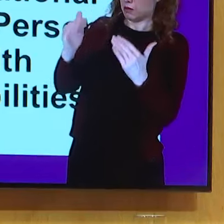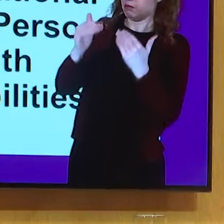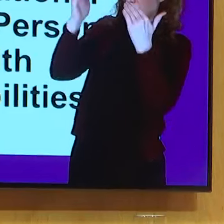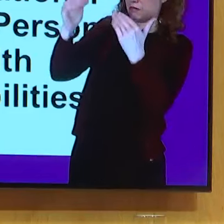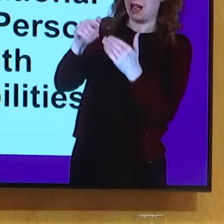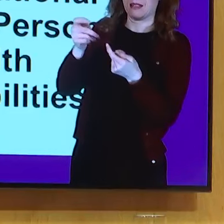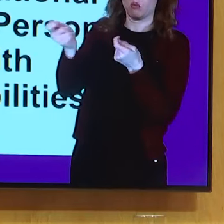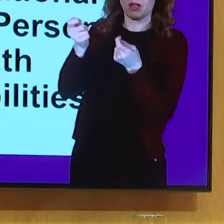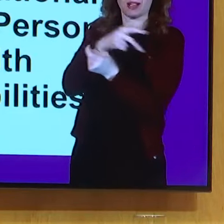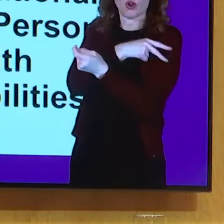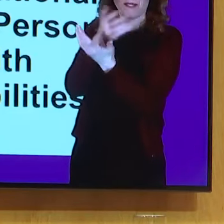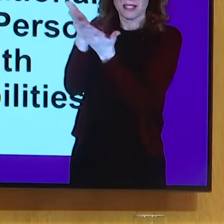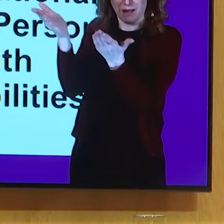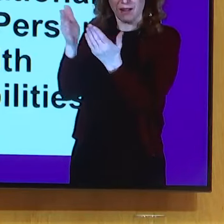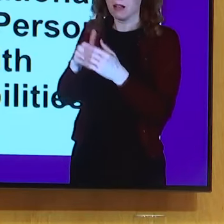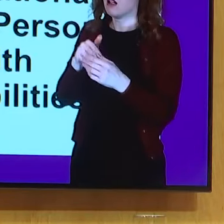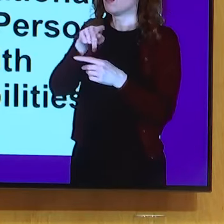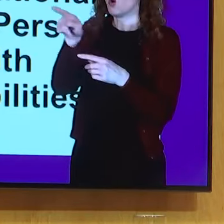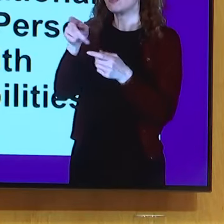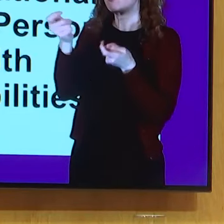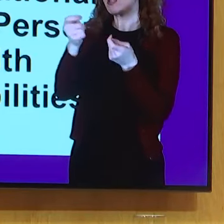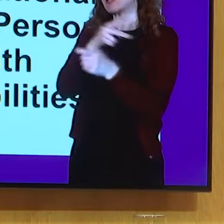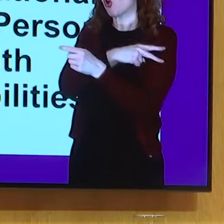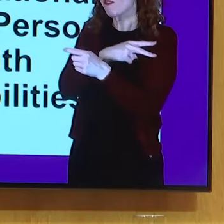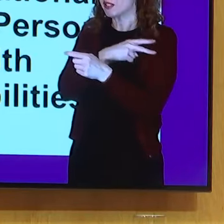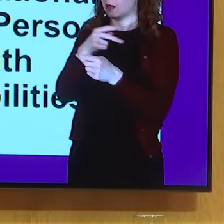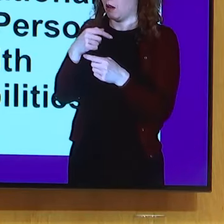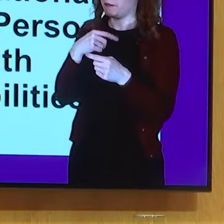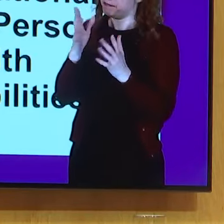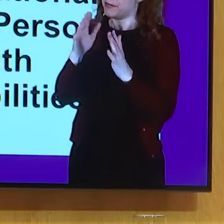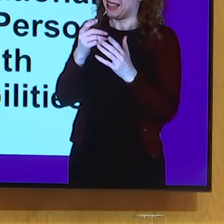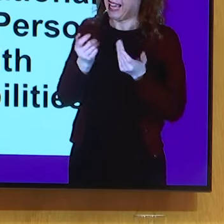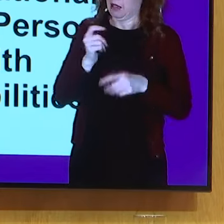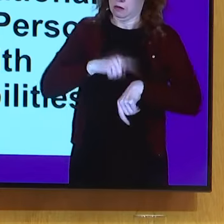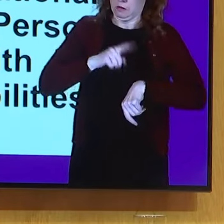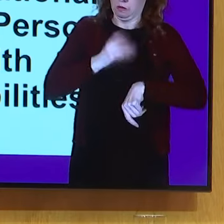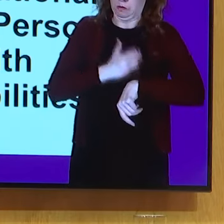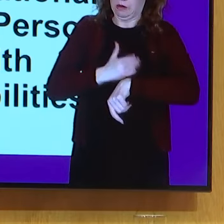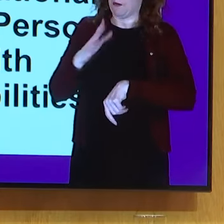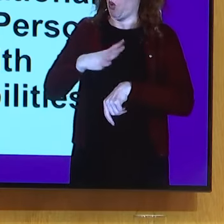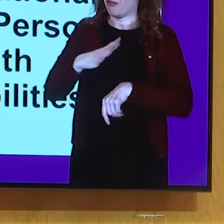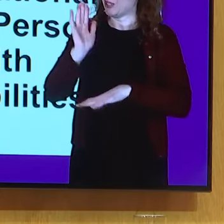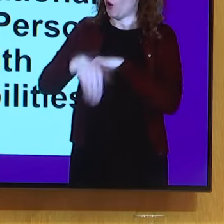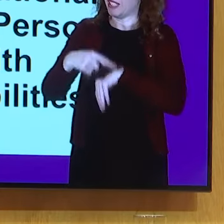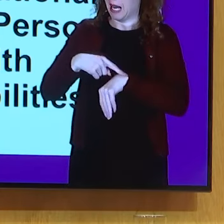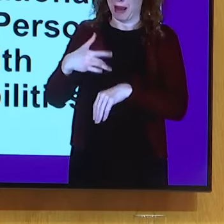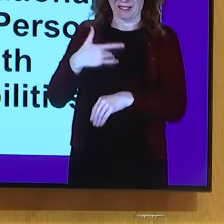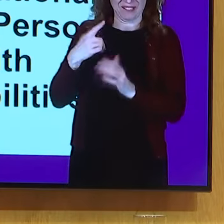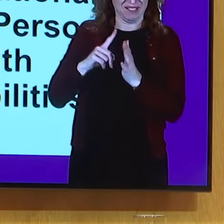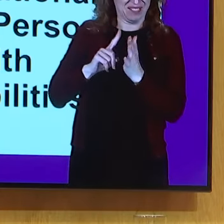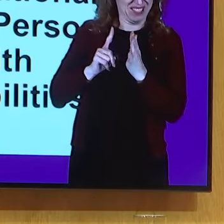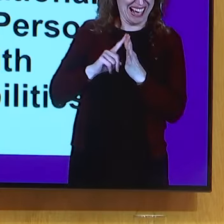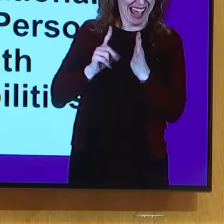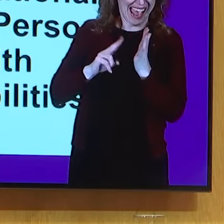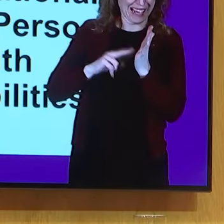Officers. The Presiding Officers are the people in this room who make us, first of all, keep us on time, and I'm probably over time already, and I can feel